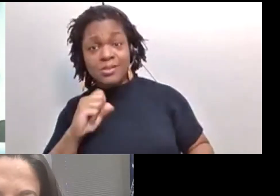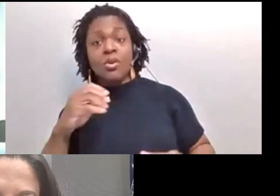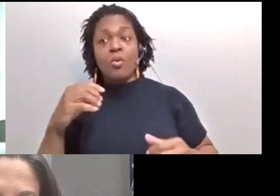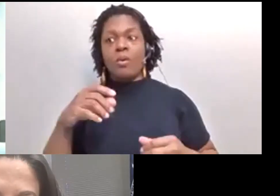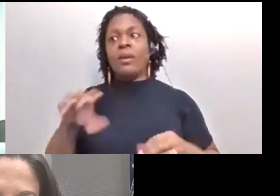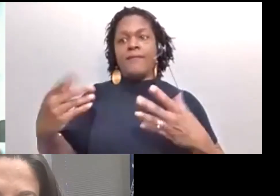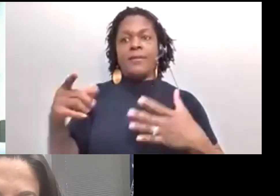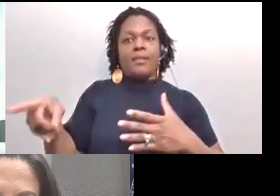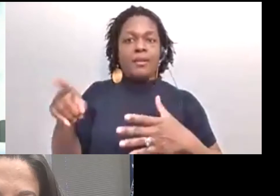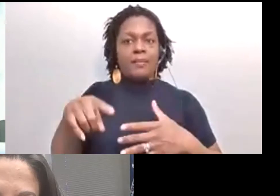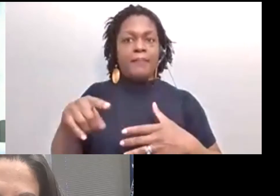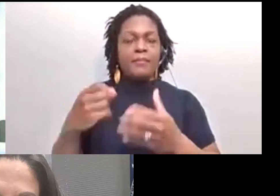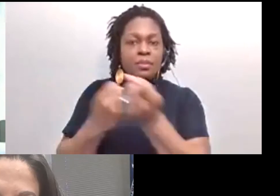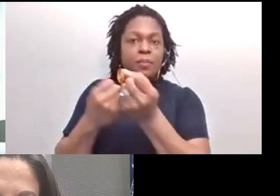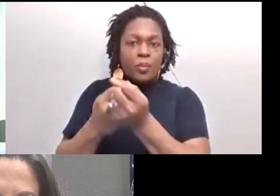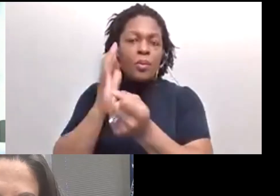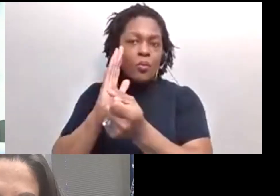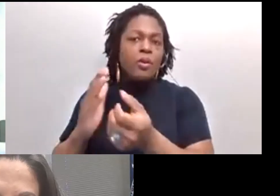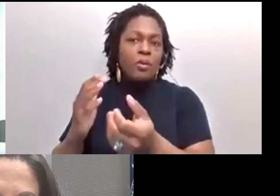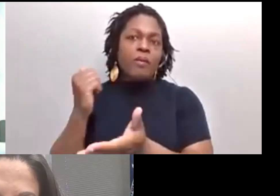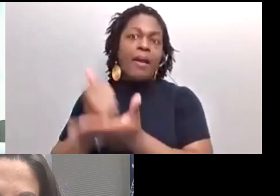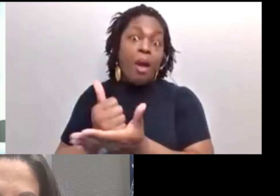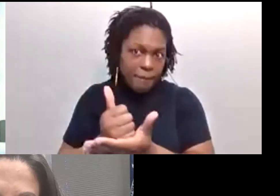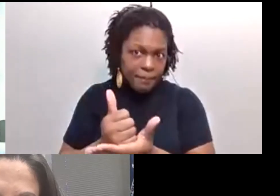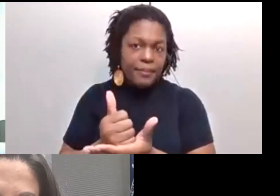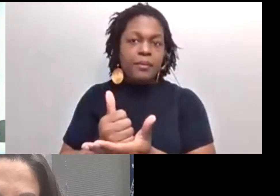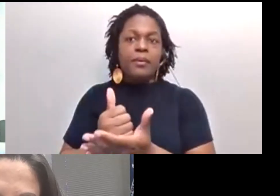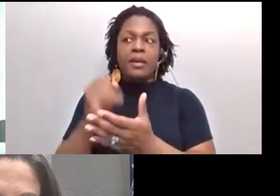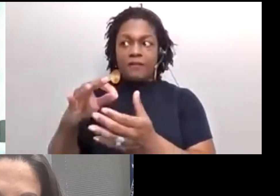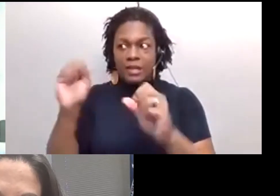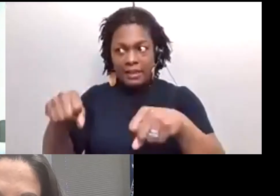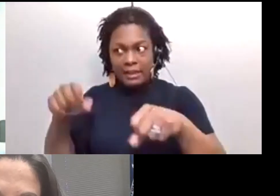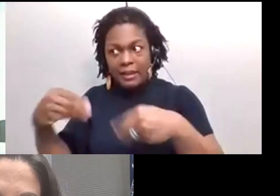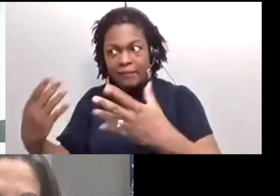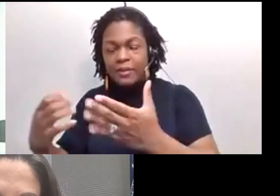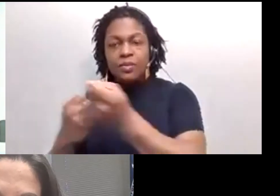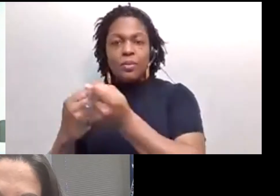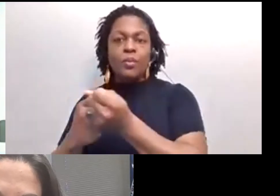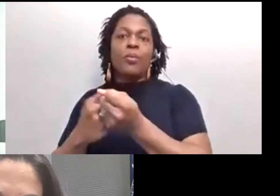is going to help things from breaking down. So I just wanted to add that.